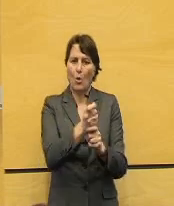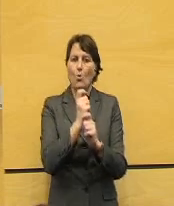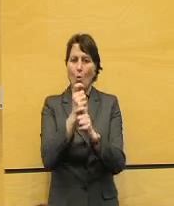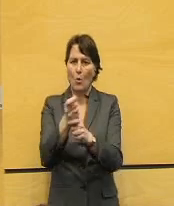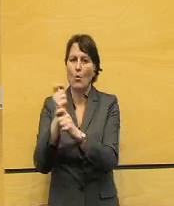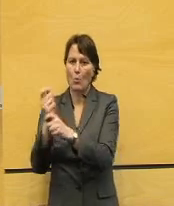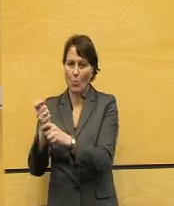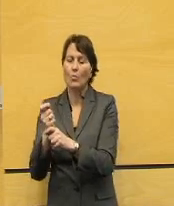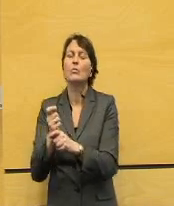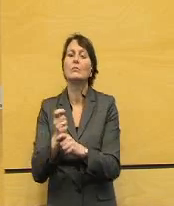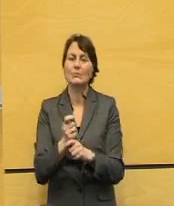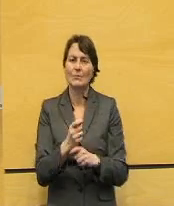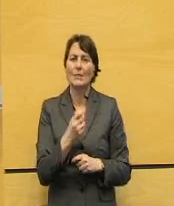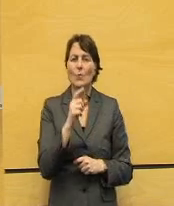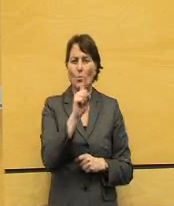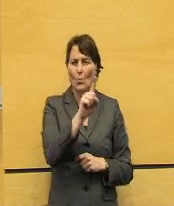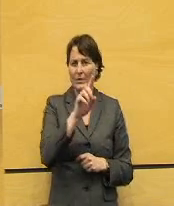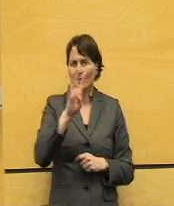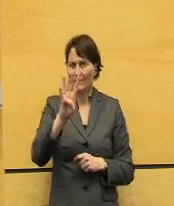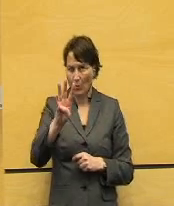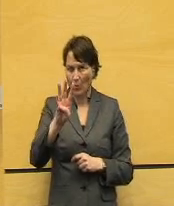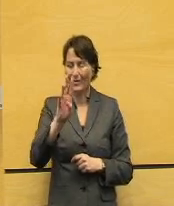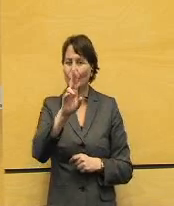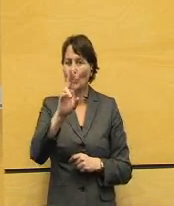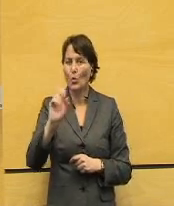million to